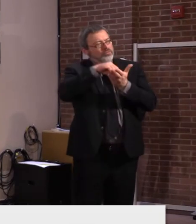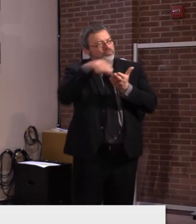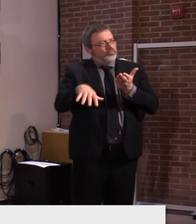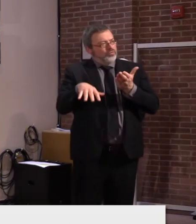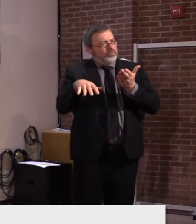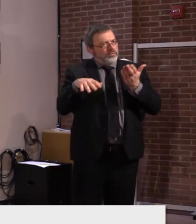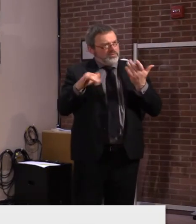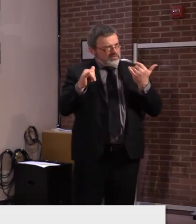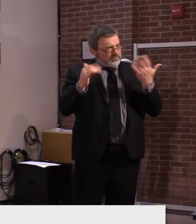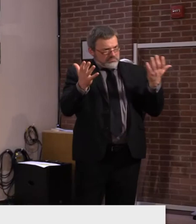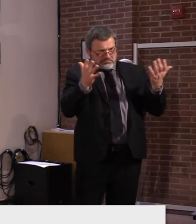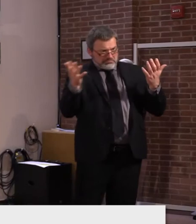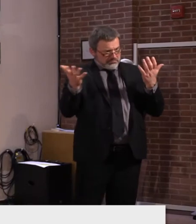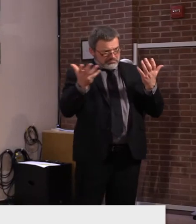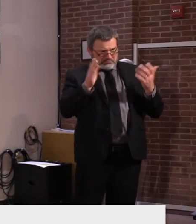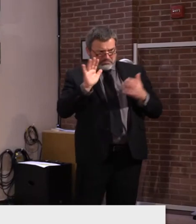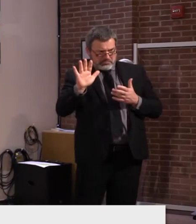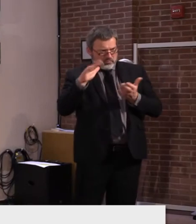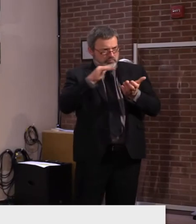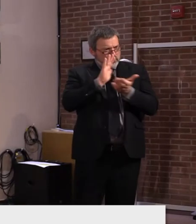Secretary French.